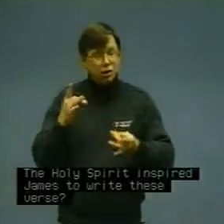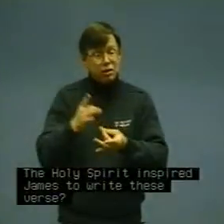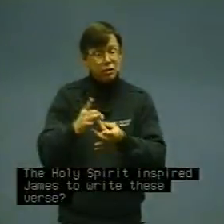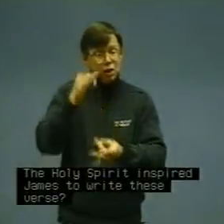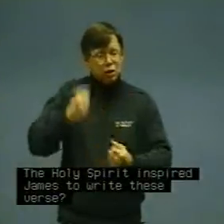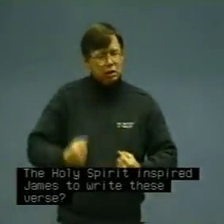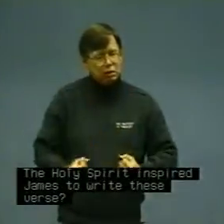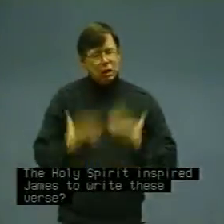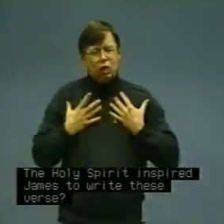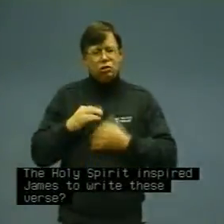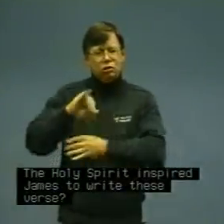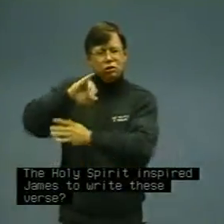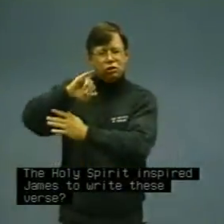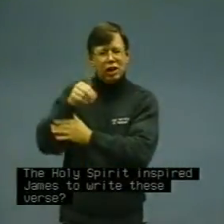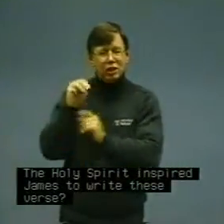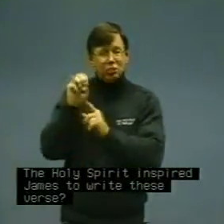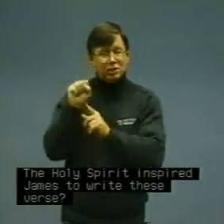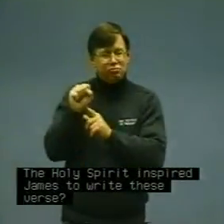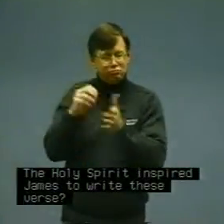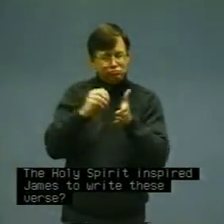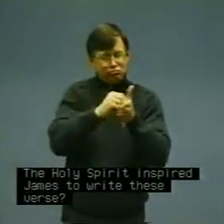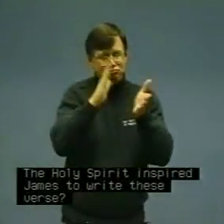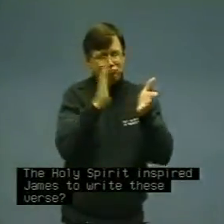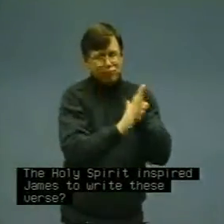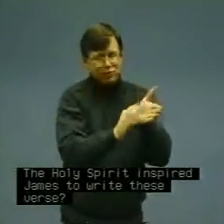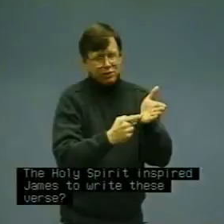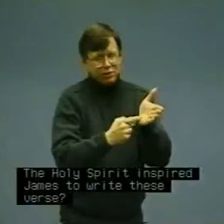The Holy Spirit inspired James. He claims to write these verses.